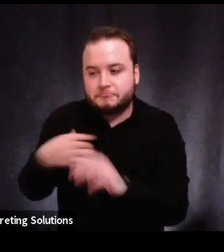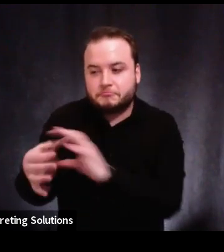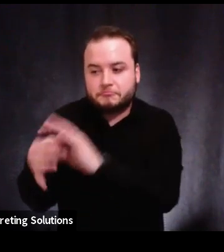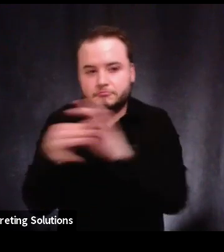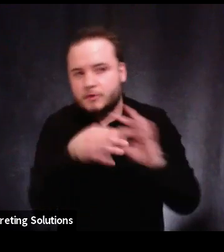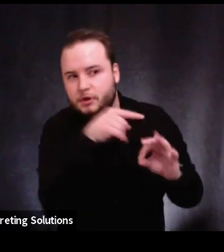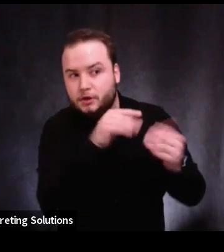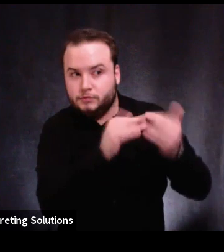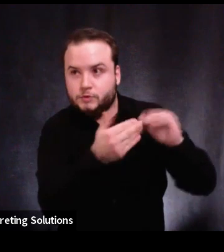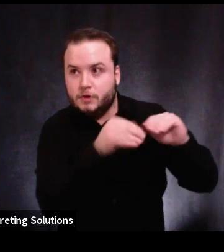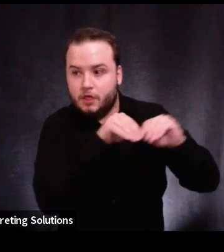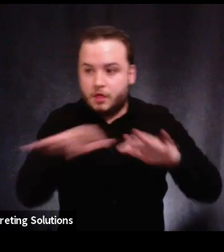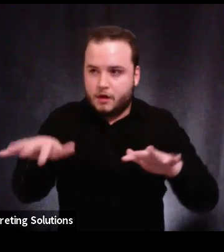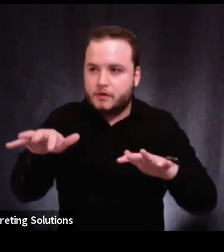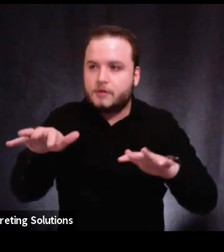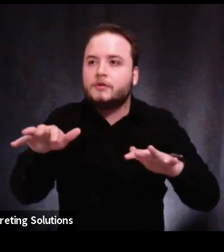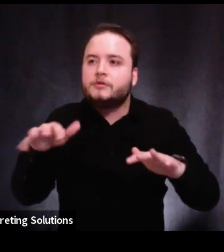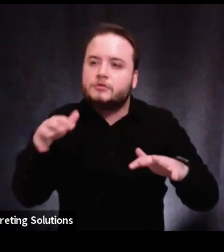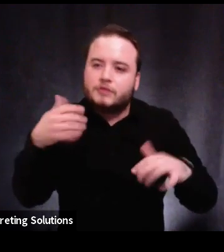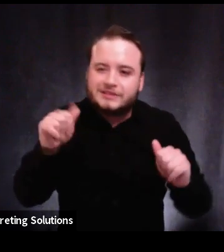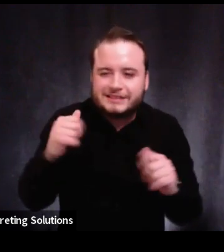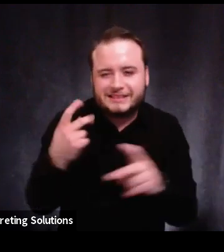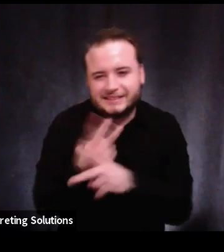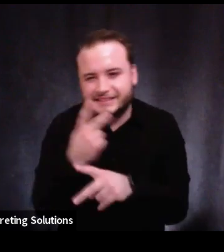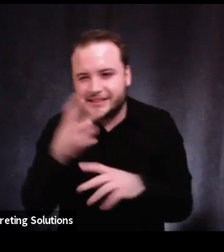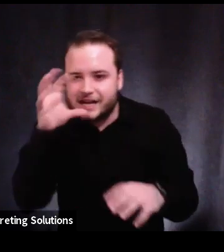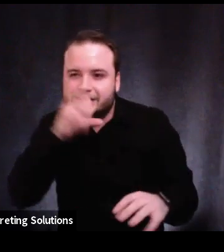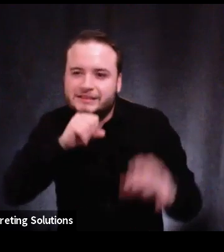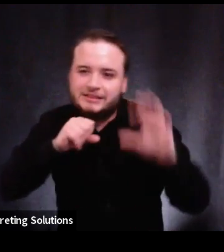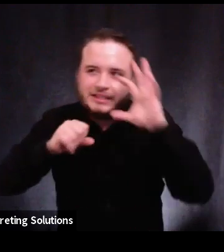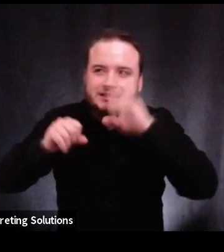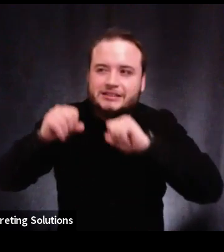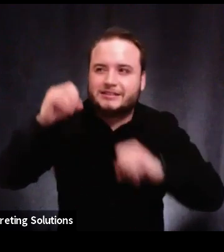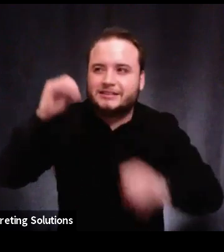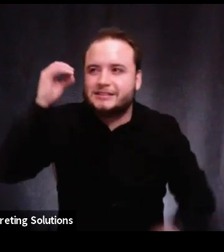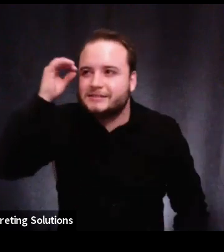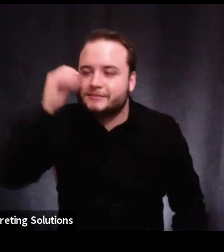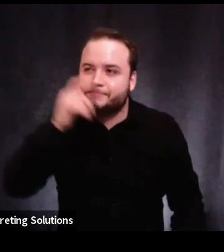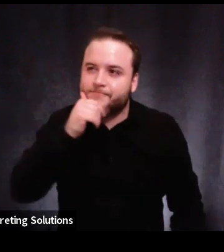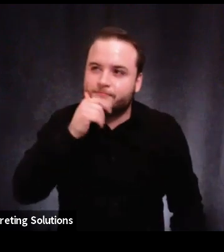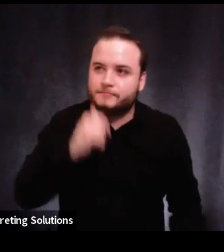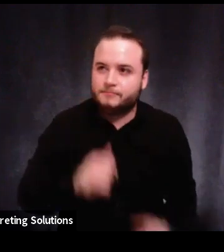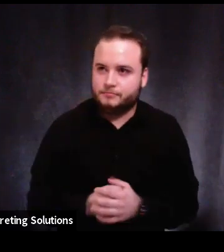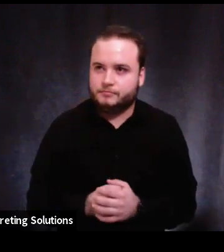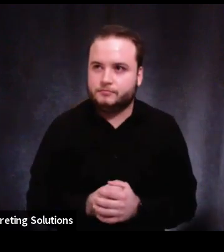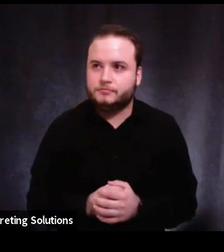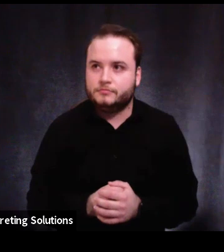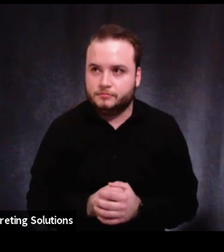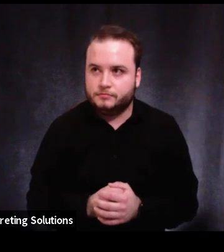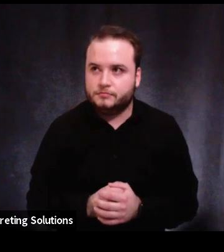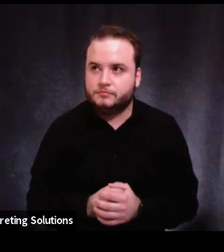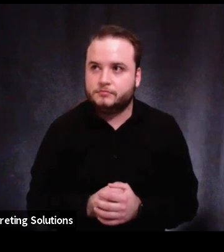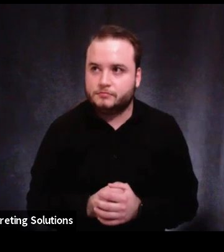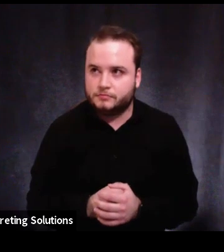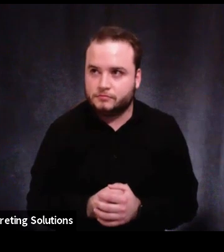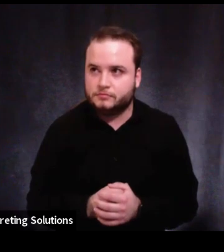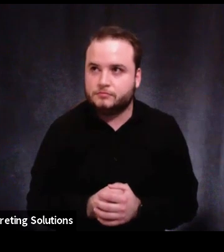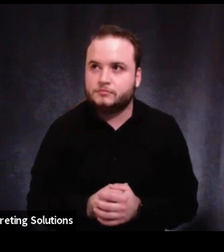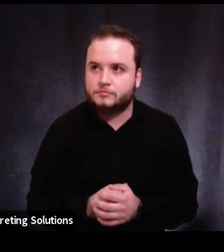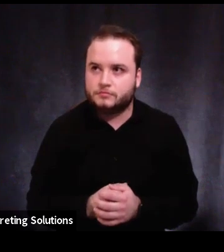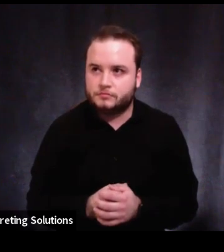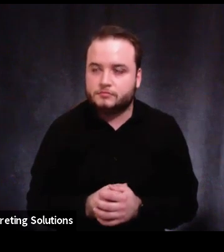number of cases that are, kind of classified as pure community spread, but what's happening in congregate care is an extension of what's going